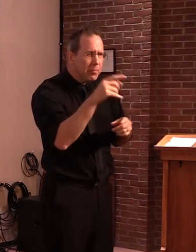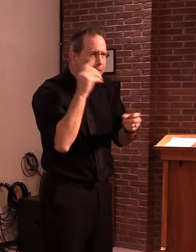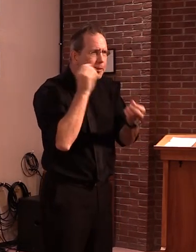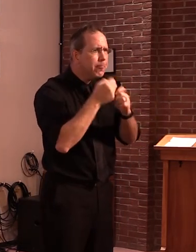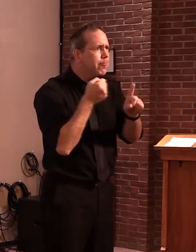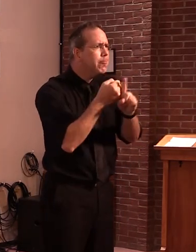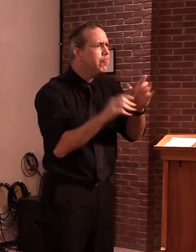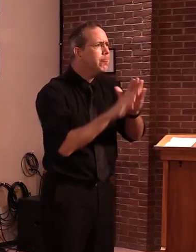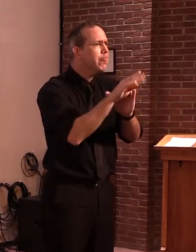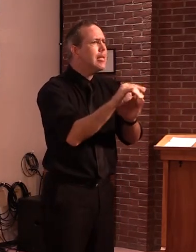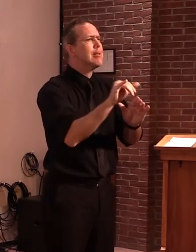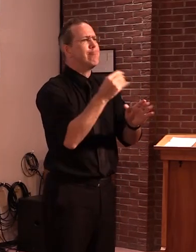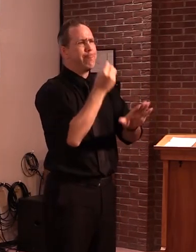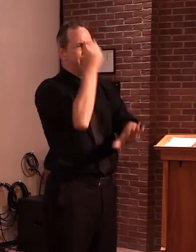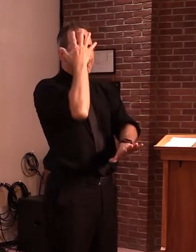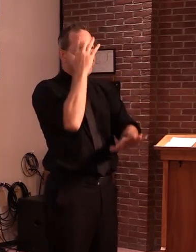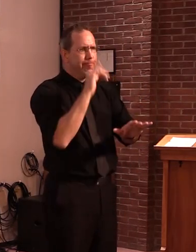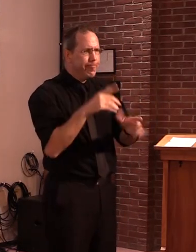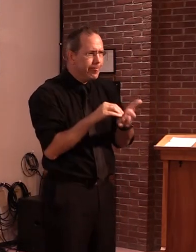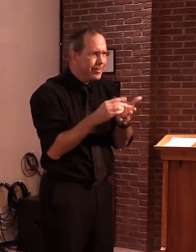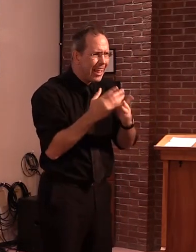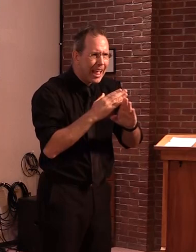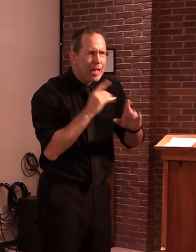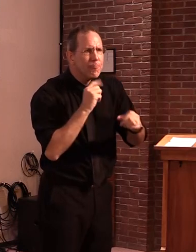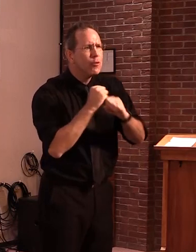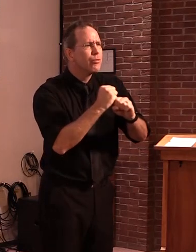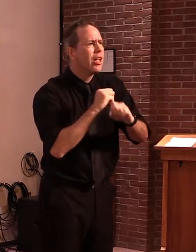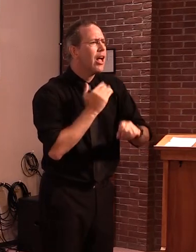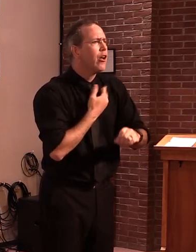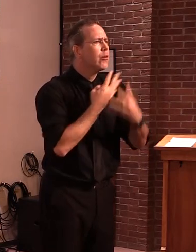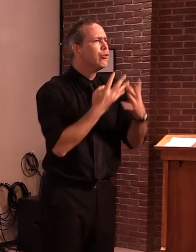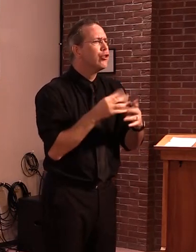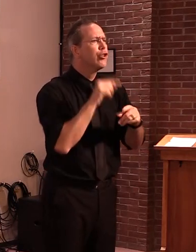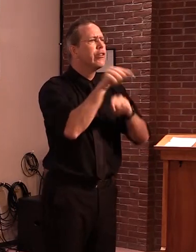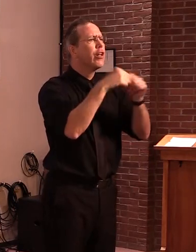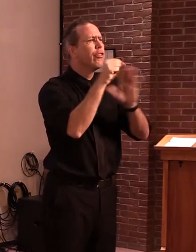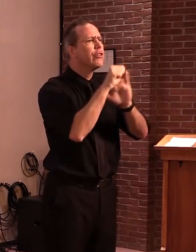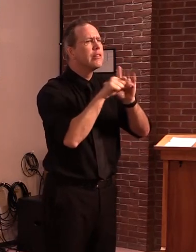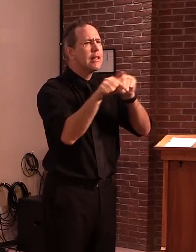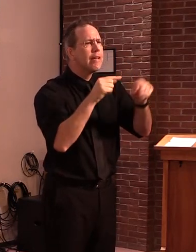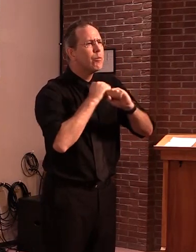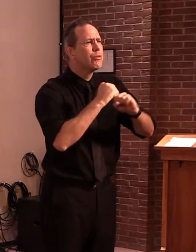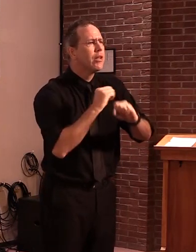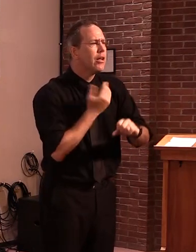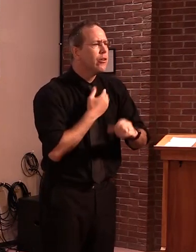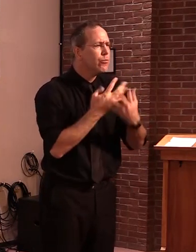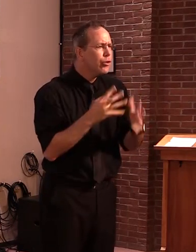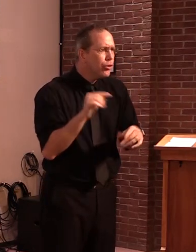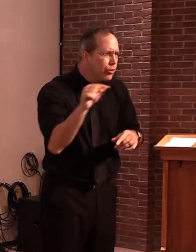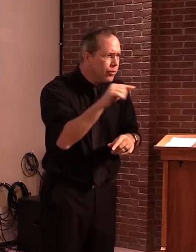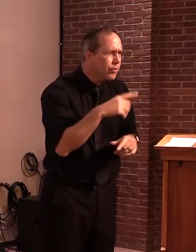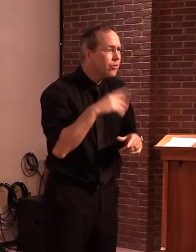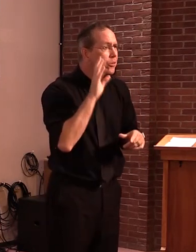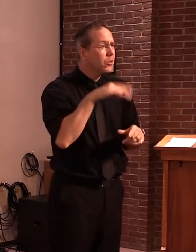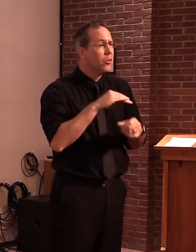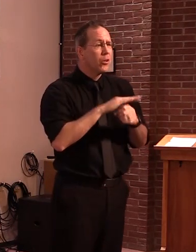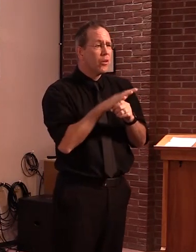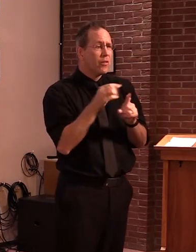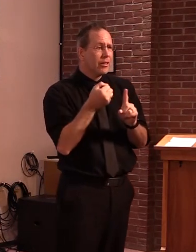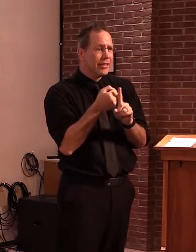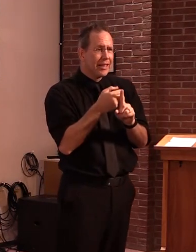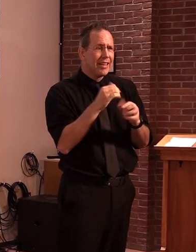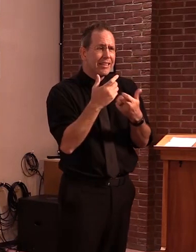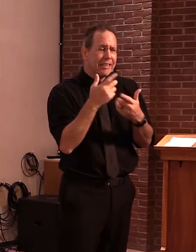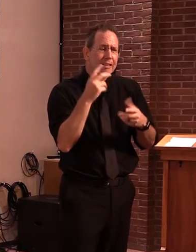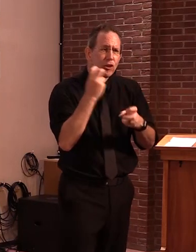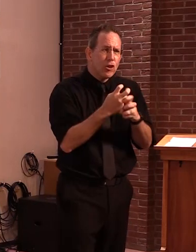So let's put an incomplete in terms of virus response on that. But in terms of overall, it's night